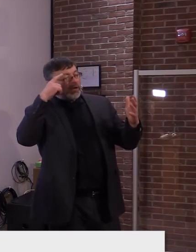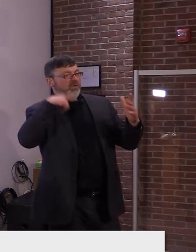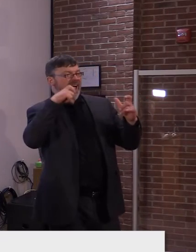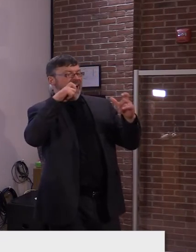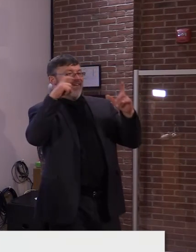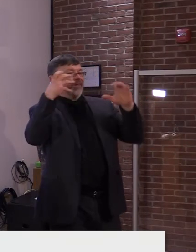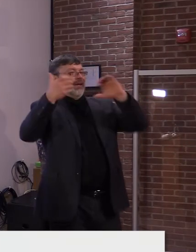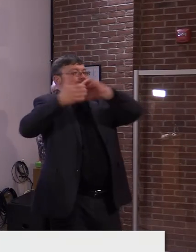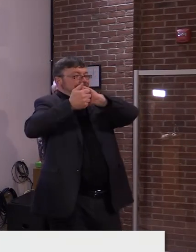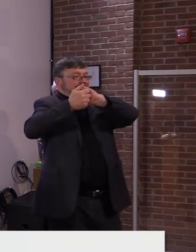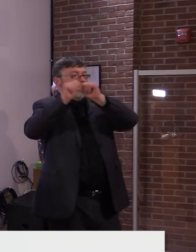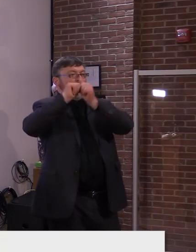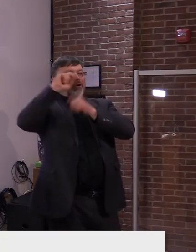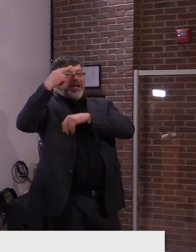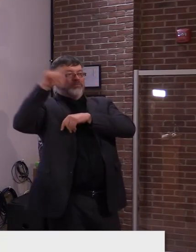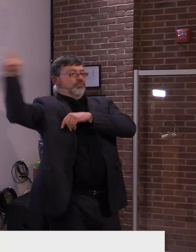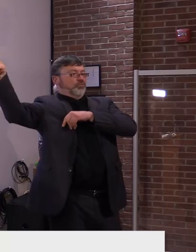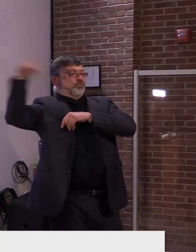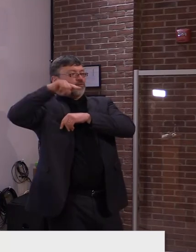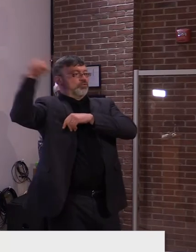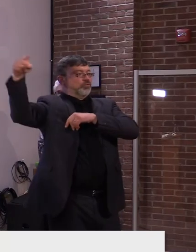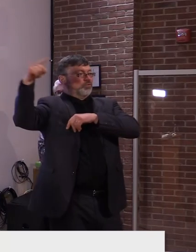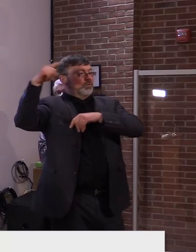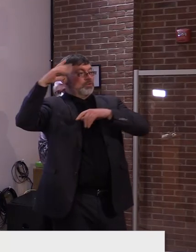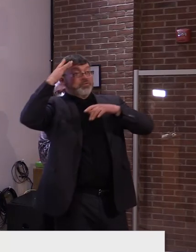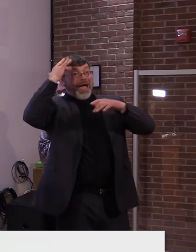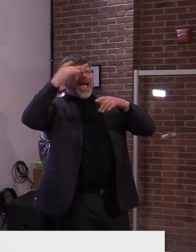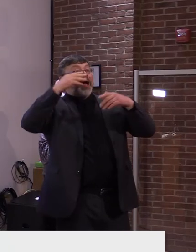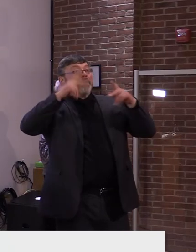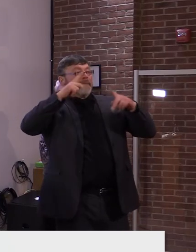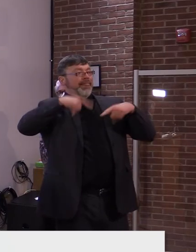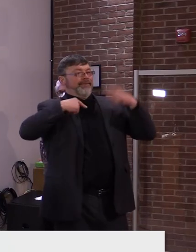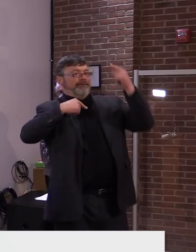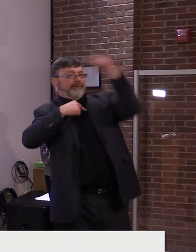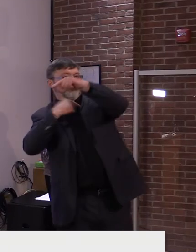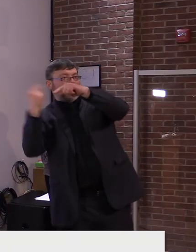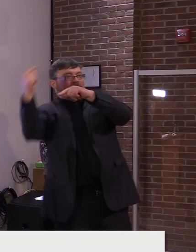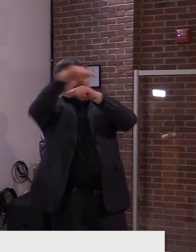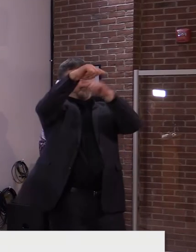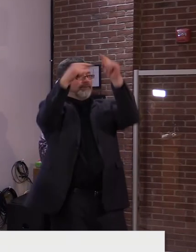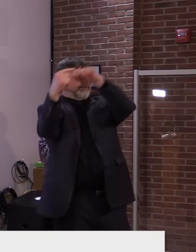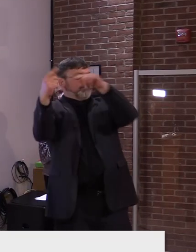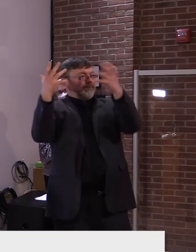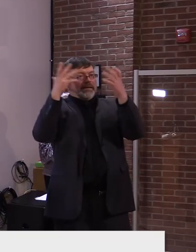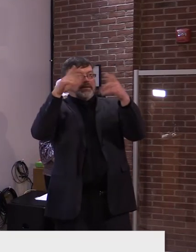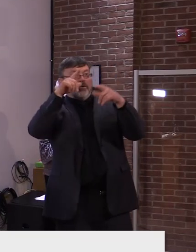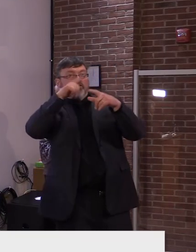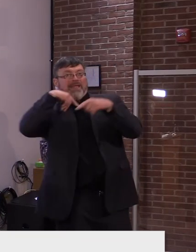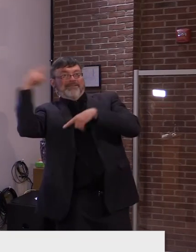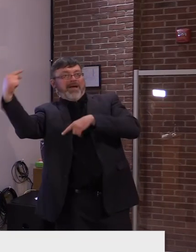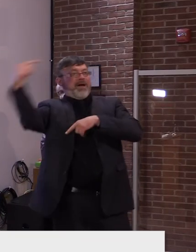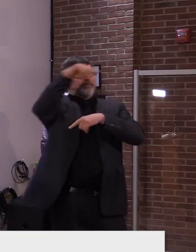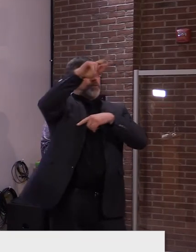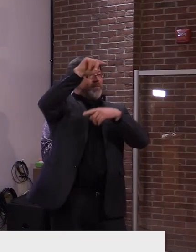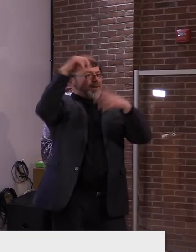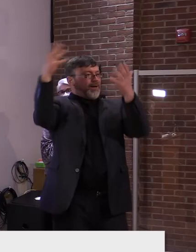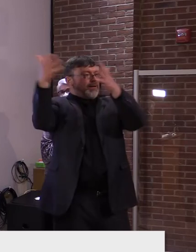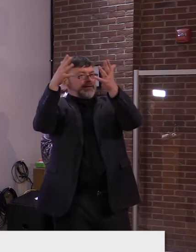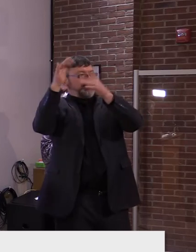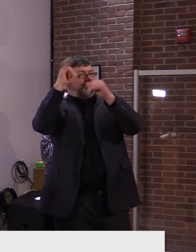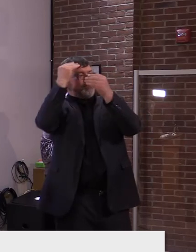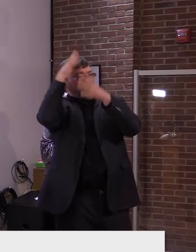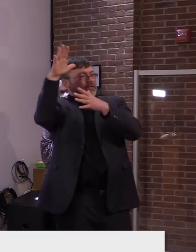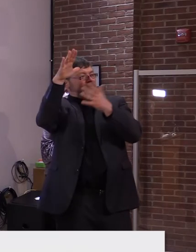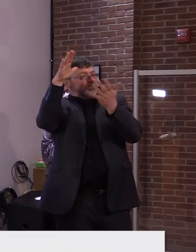people get their healthcare in New Hampshire and make sure, especially in the Canaan,